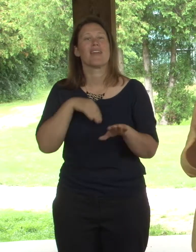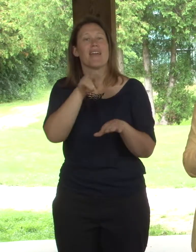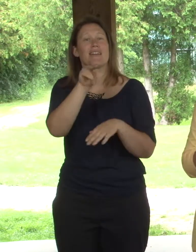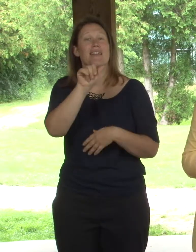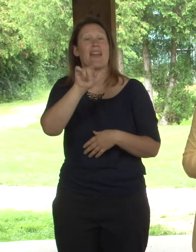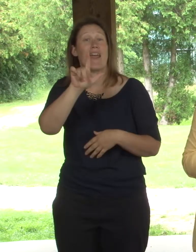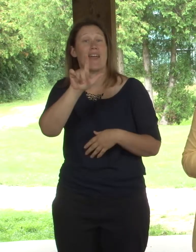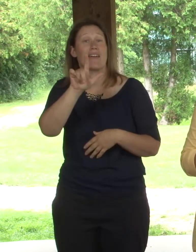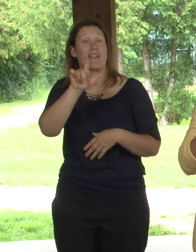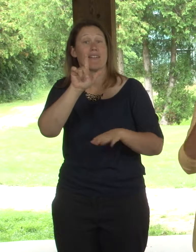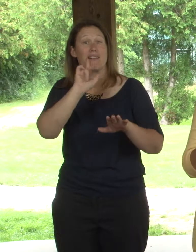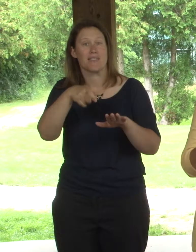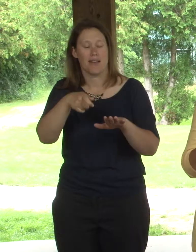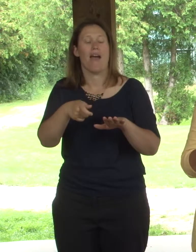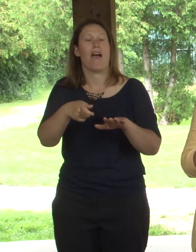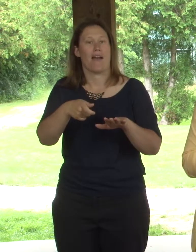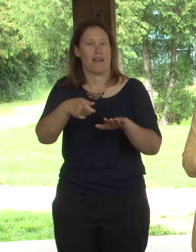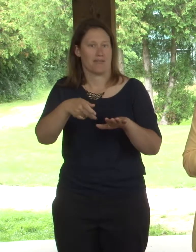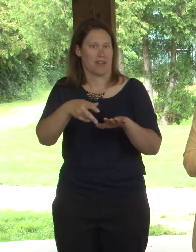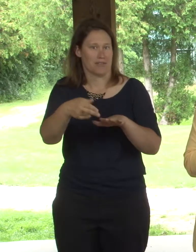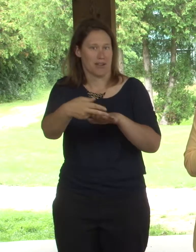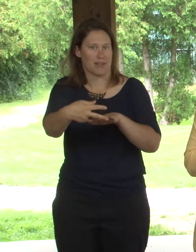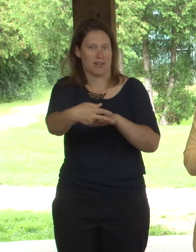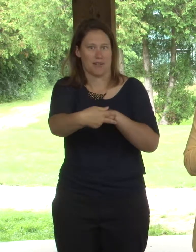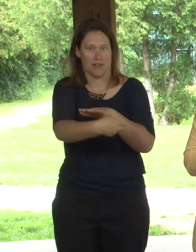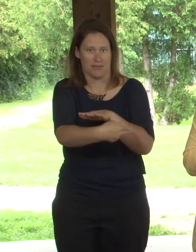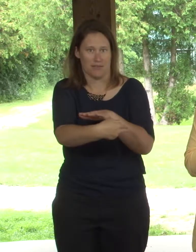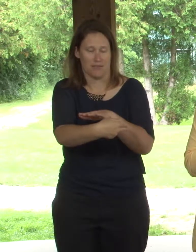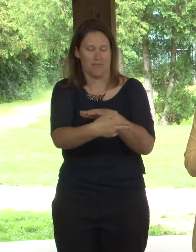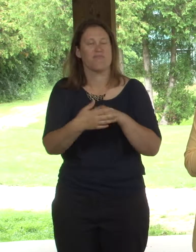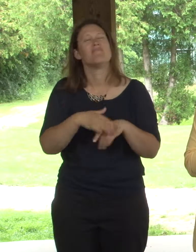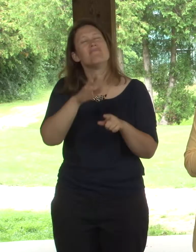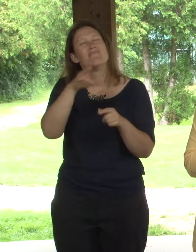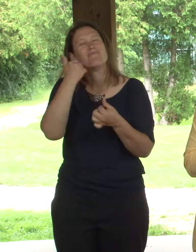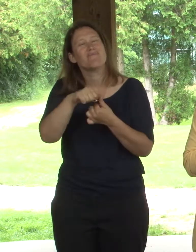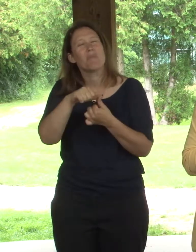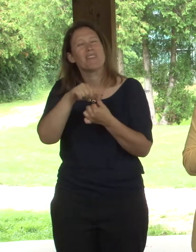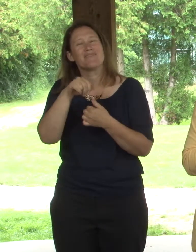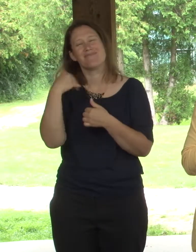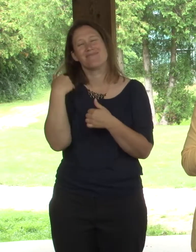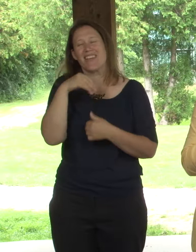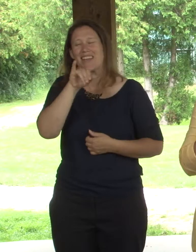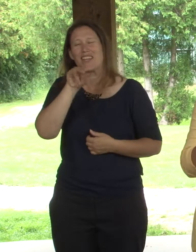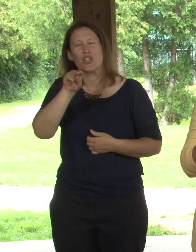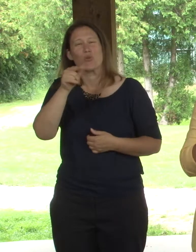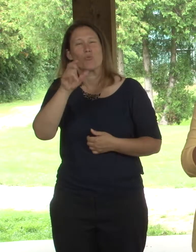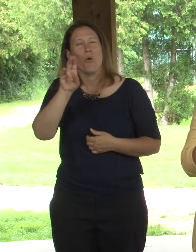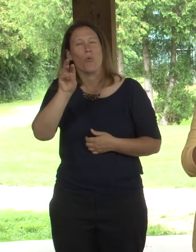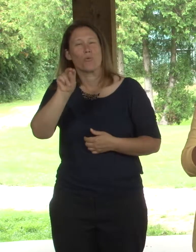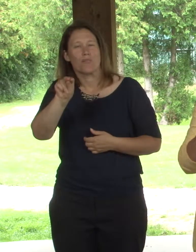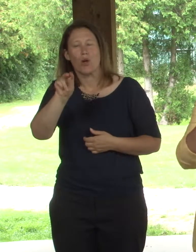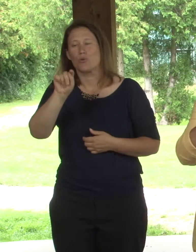nails straight across. So again, earlier I talked about a condition, ingrown toenails, and that can be related